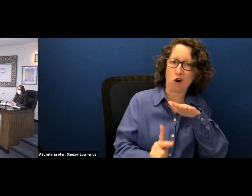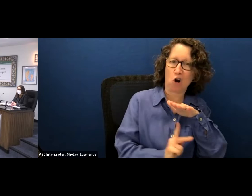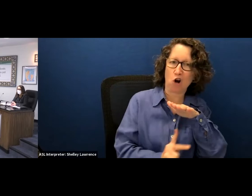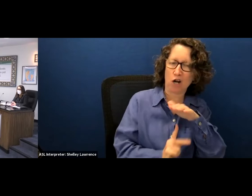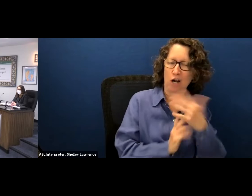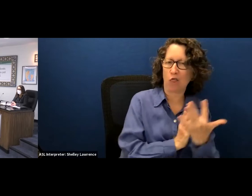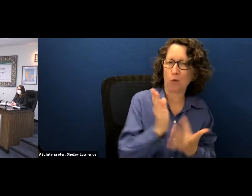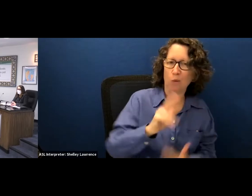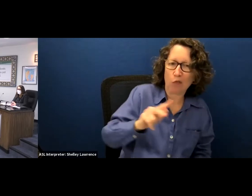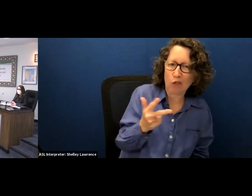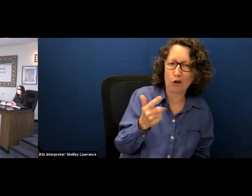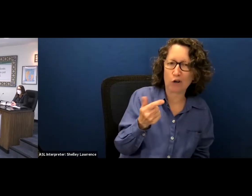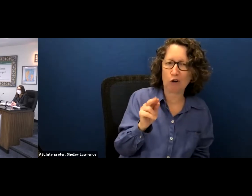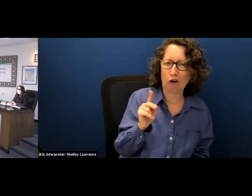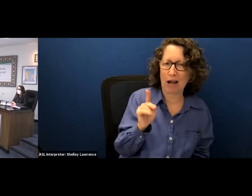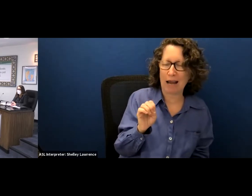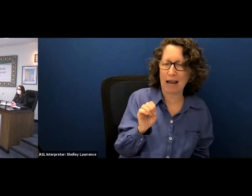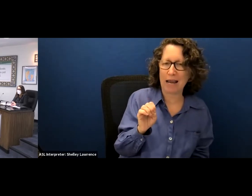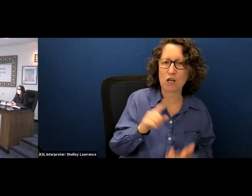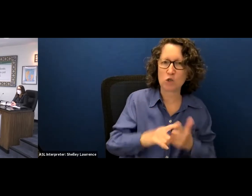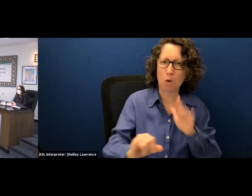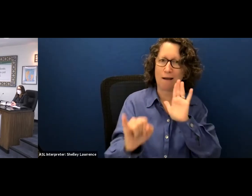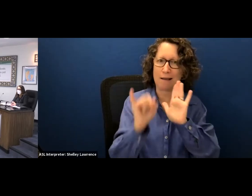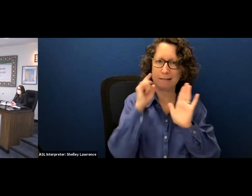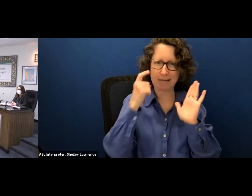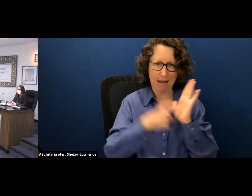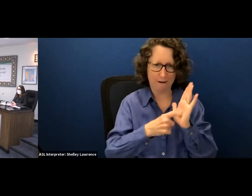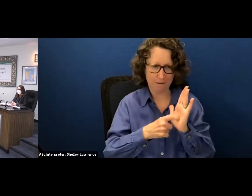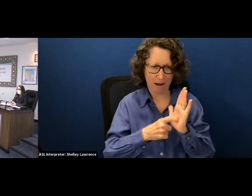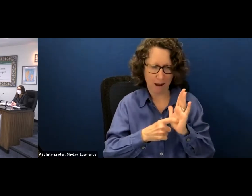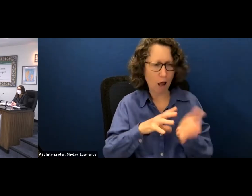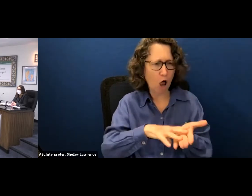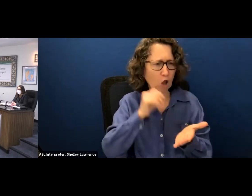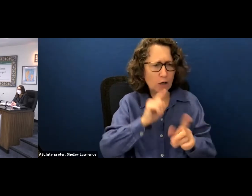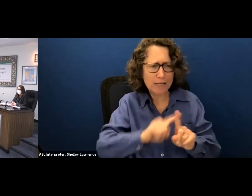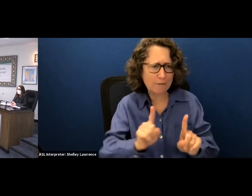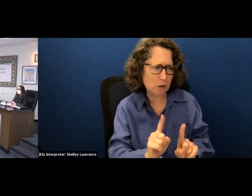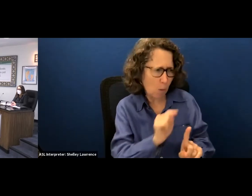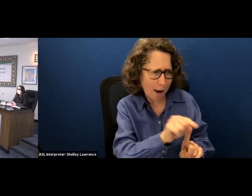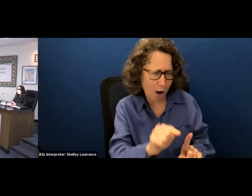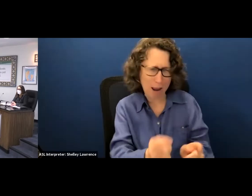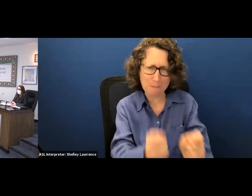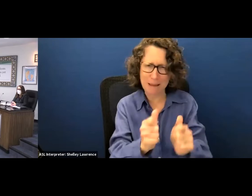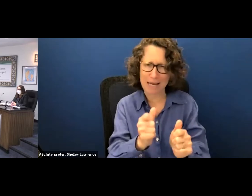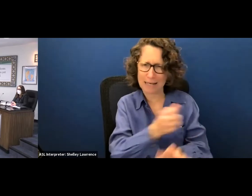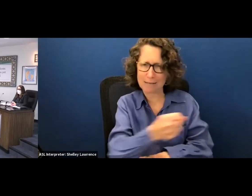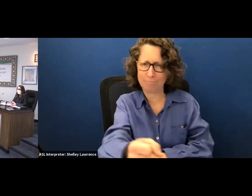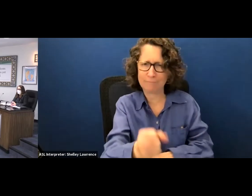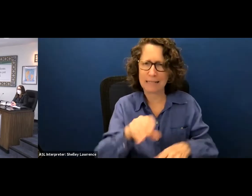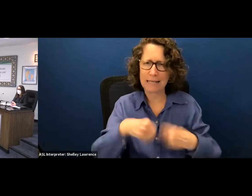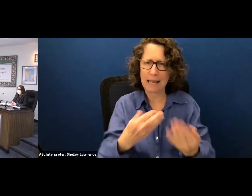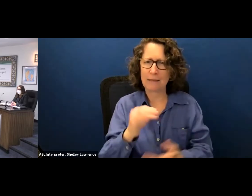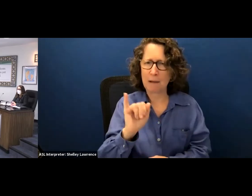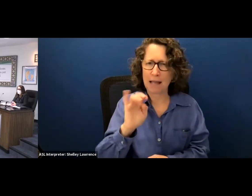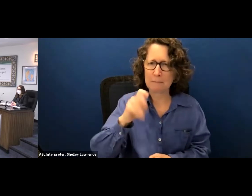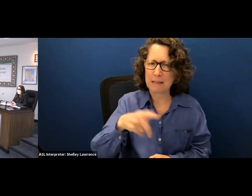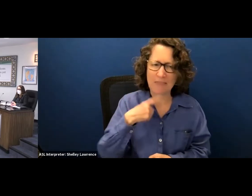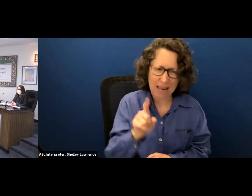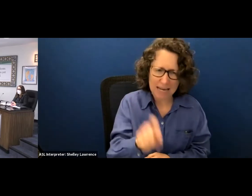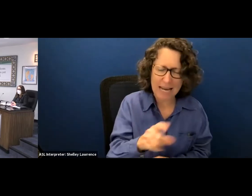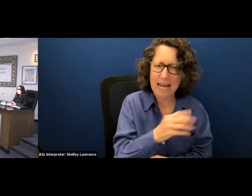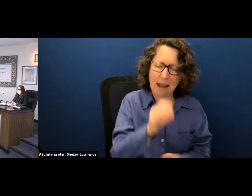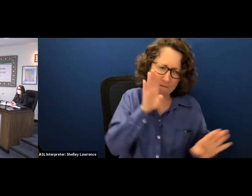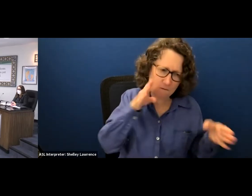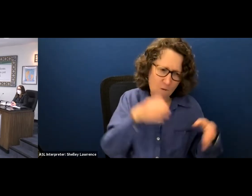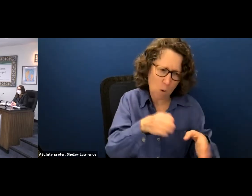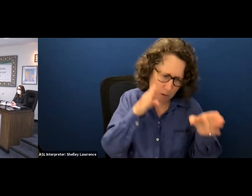through third grade, to identify where the learning differences are, immediately get them the IEPs and the help they need, and